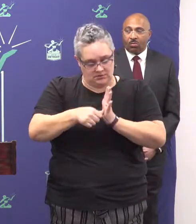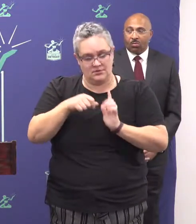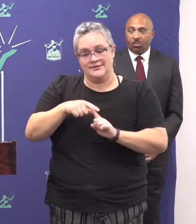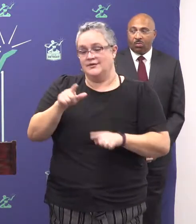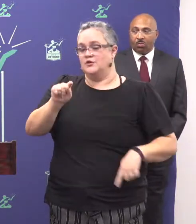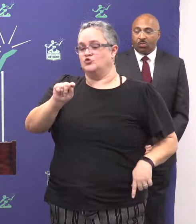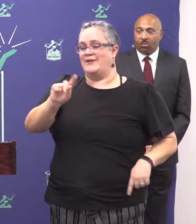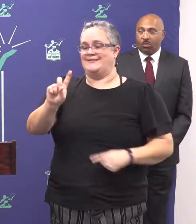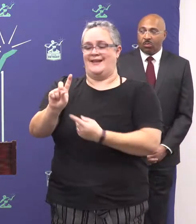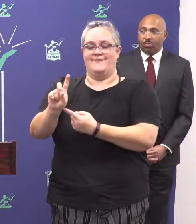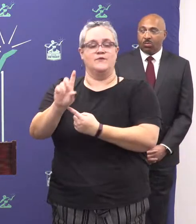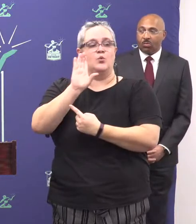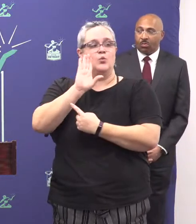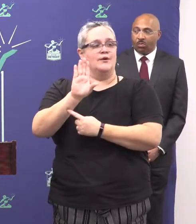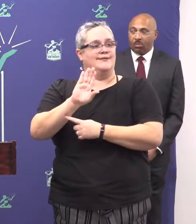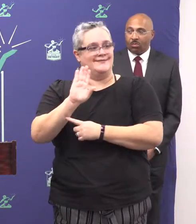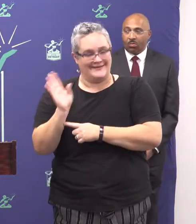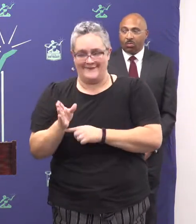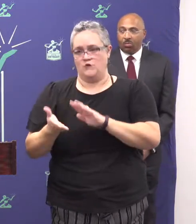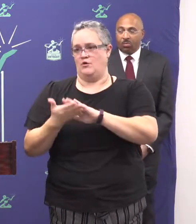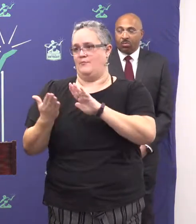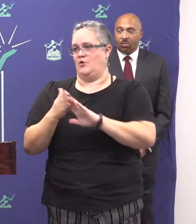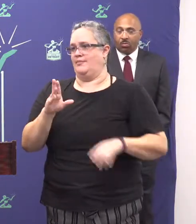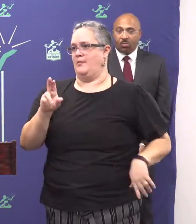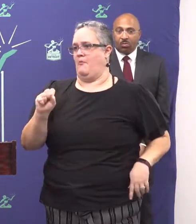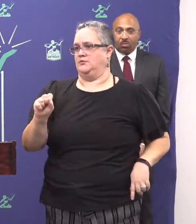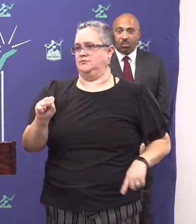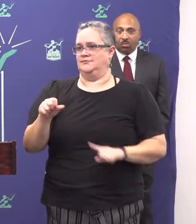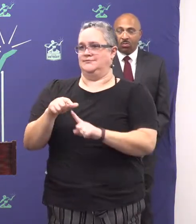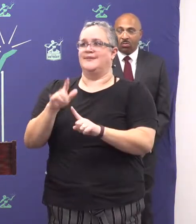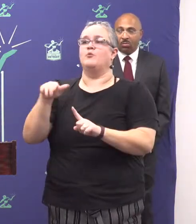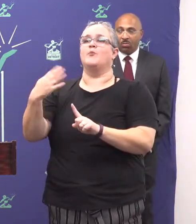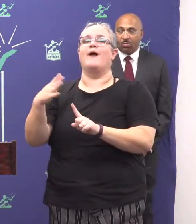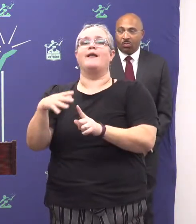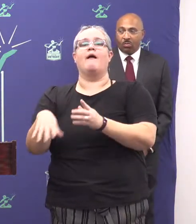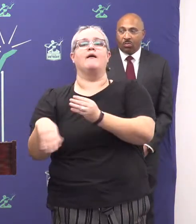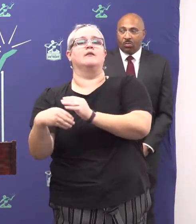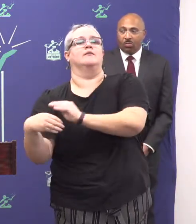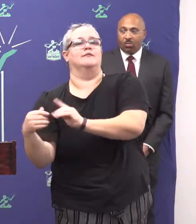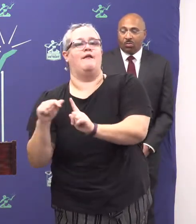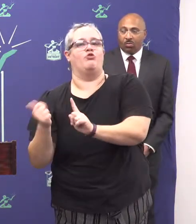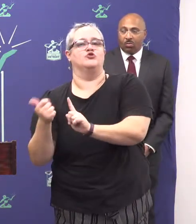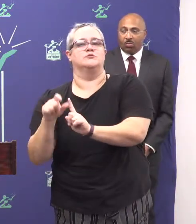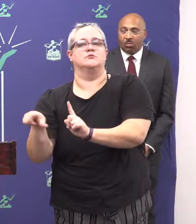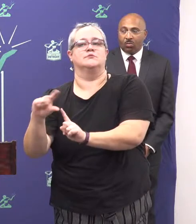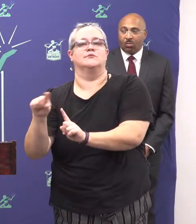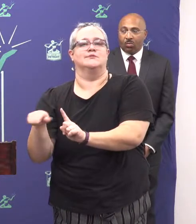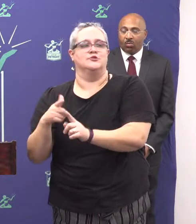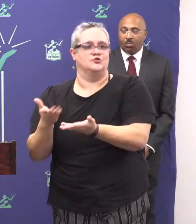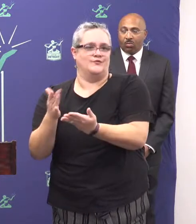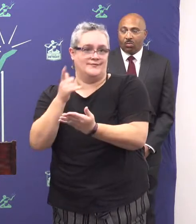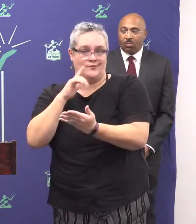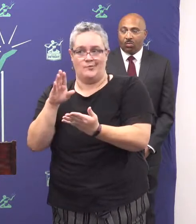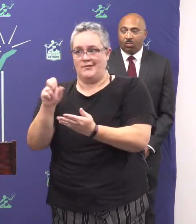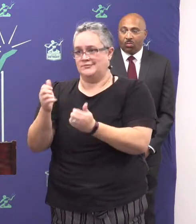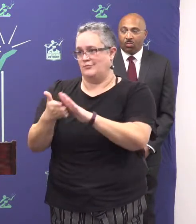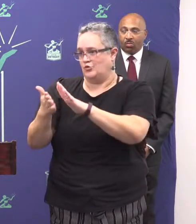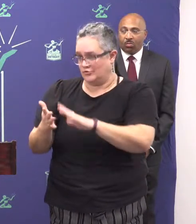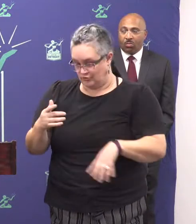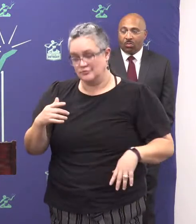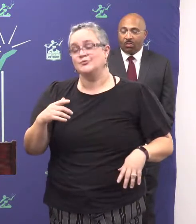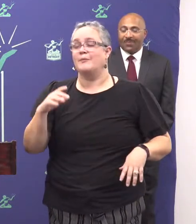was never going to operate the buses. They were providing peripheral services to the bus operators. My guess is